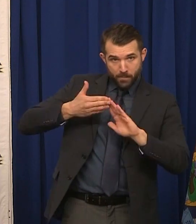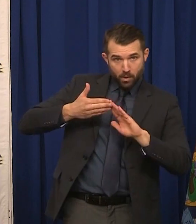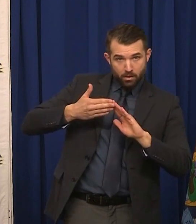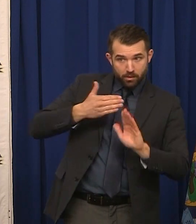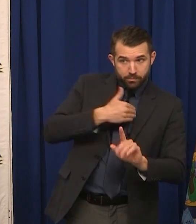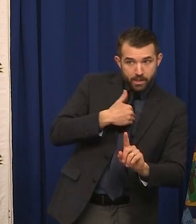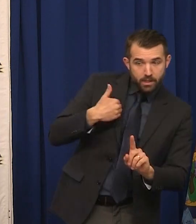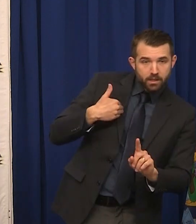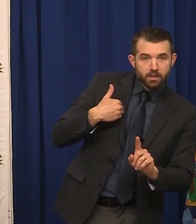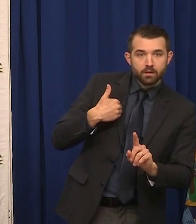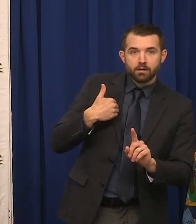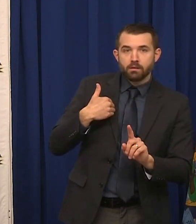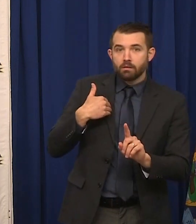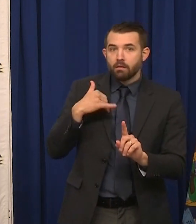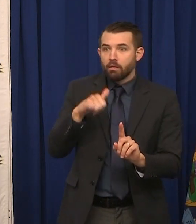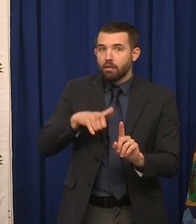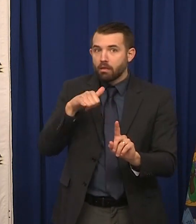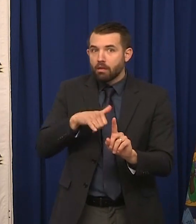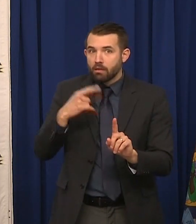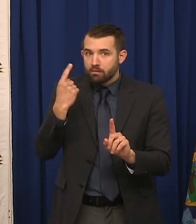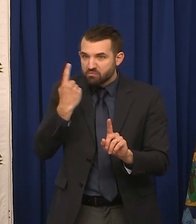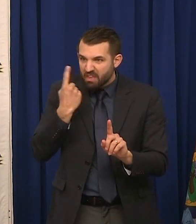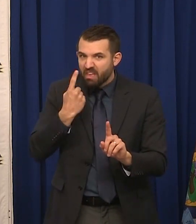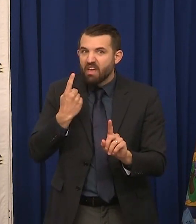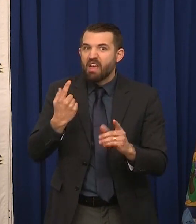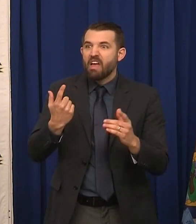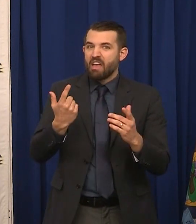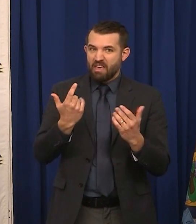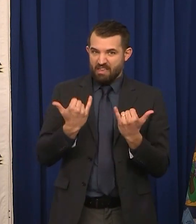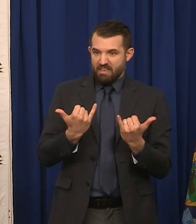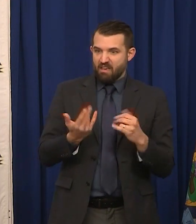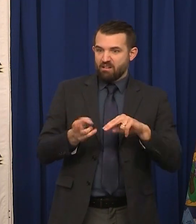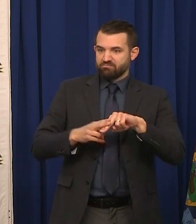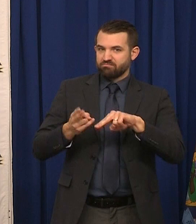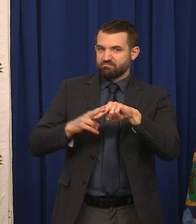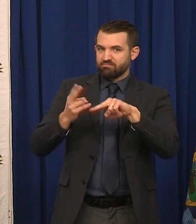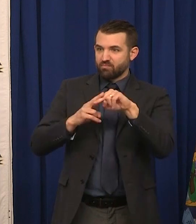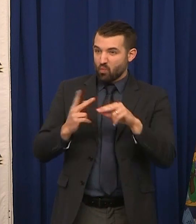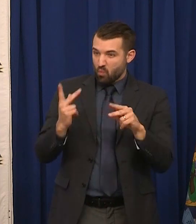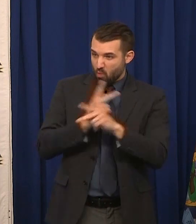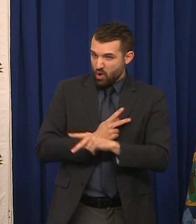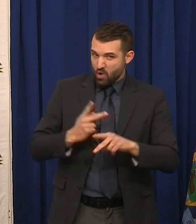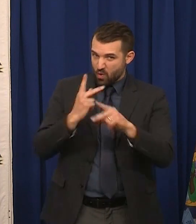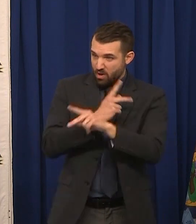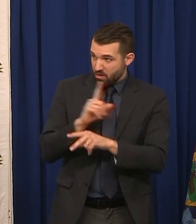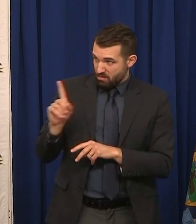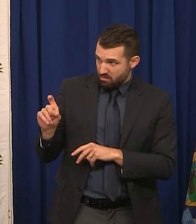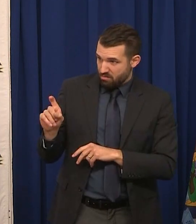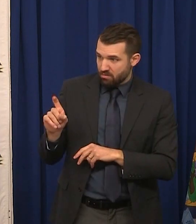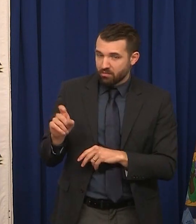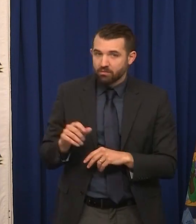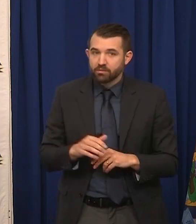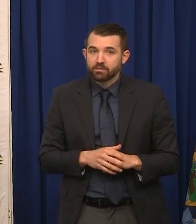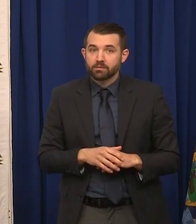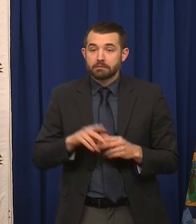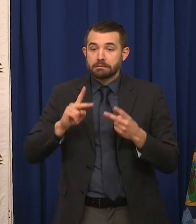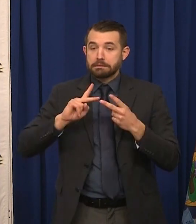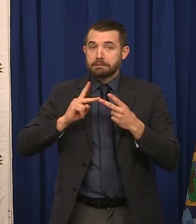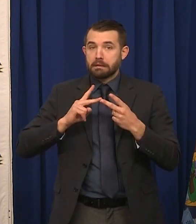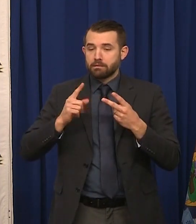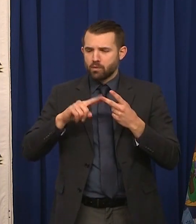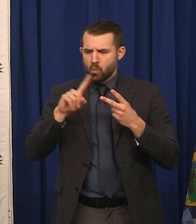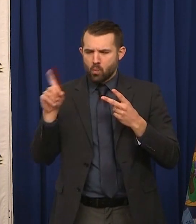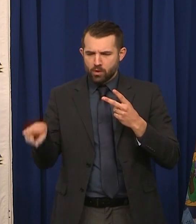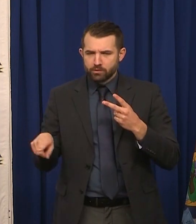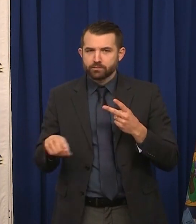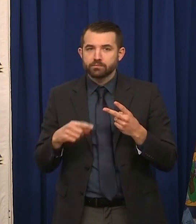that the situation is worsening or especially severe in York County. And then a second question, if I may. can you